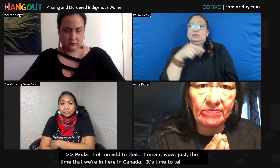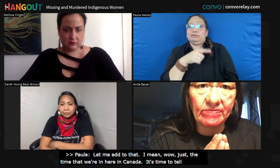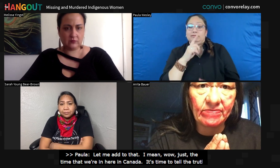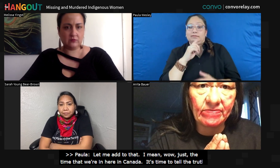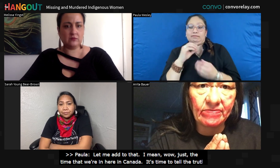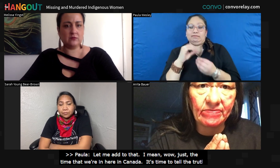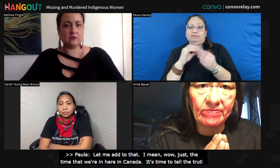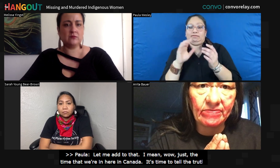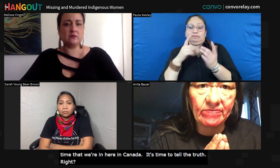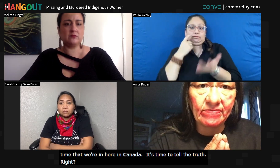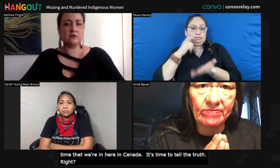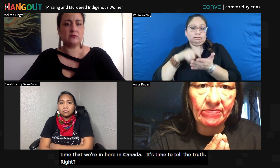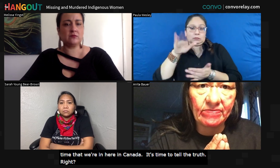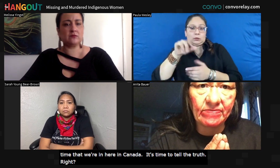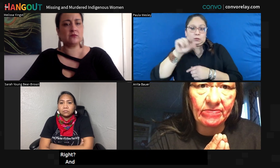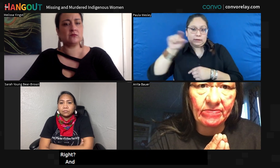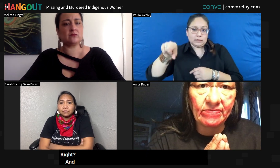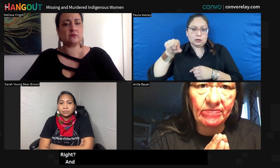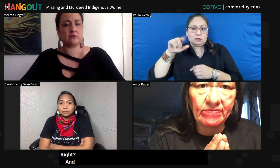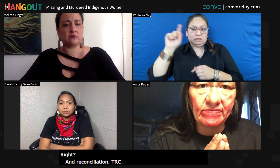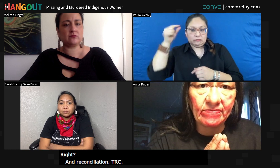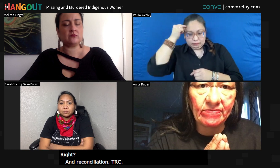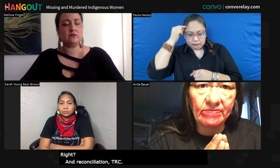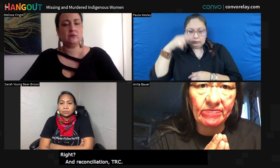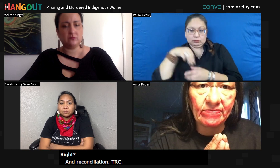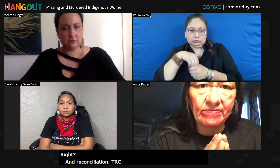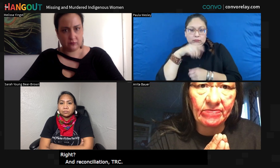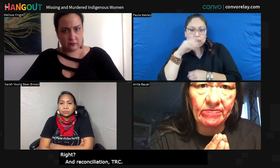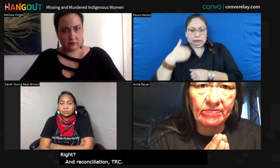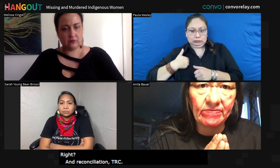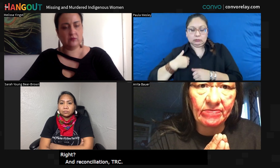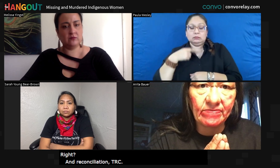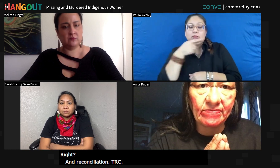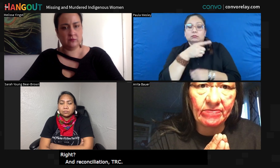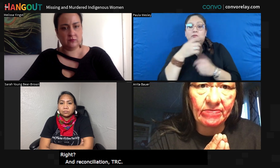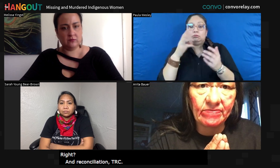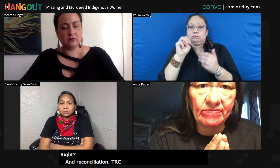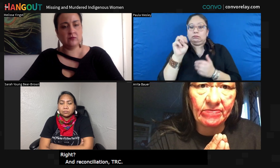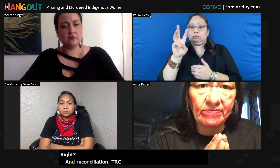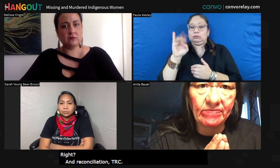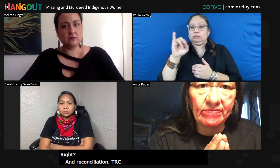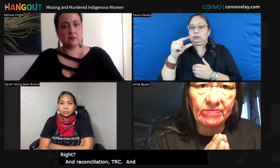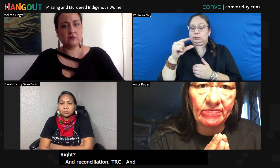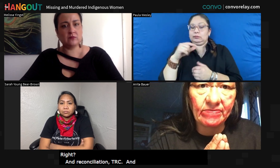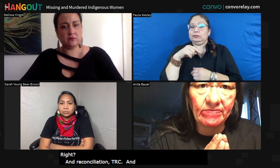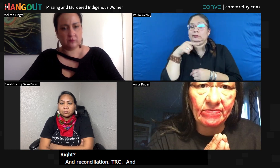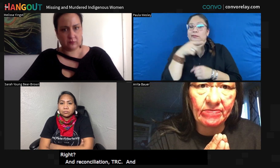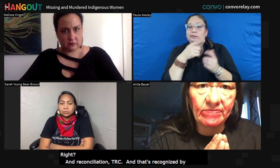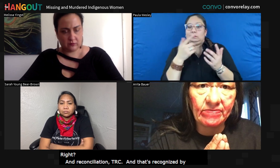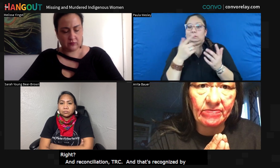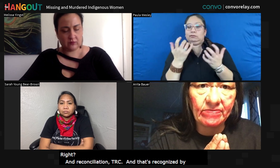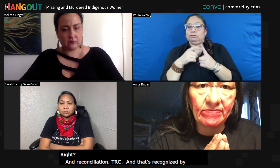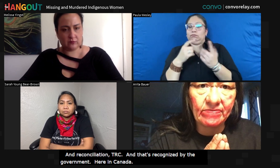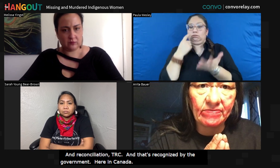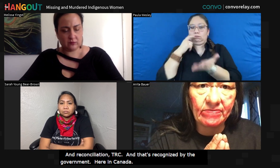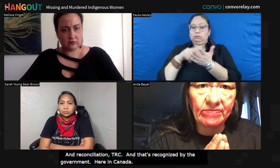TRC. And that's recognized by the government here in Canada. And the